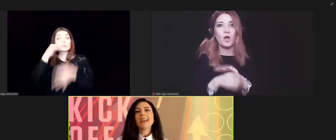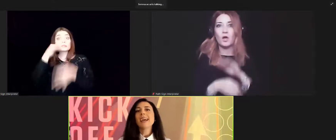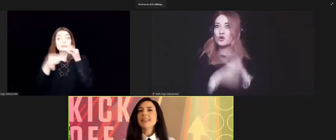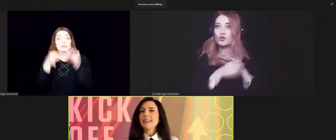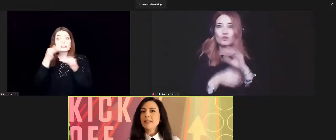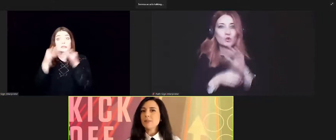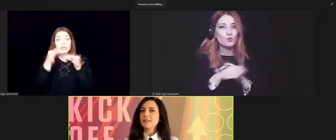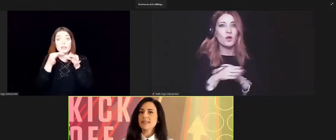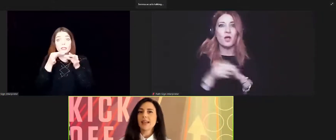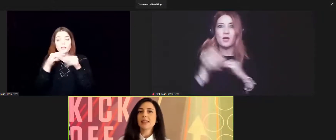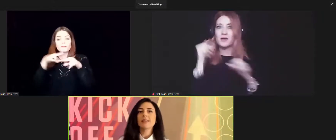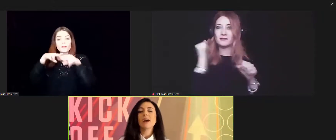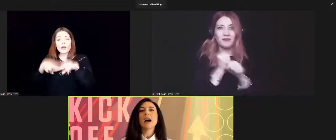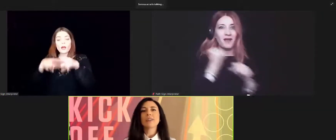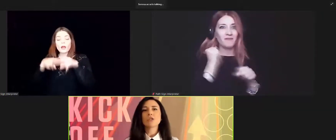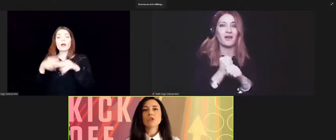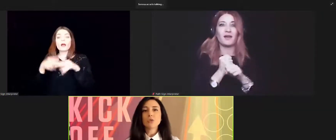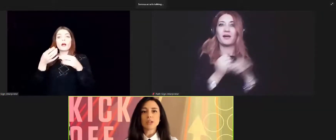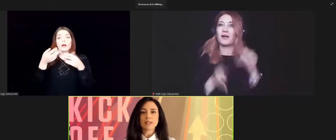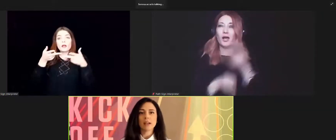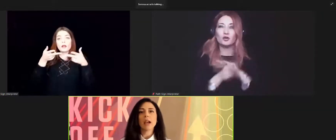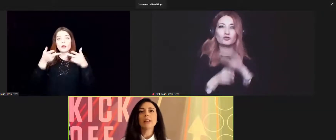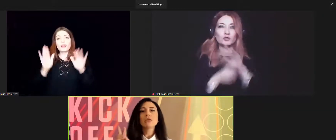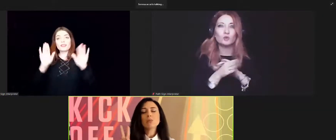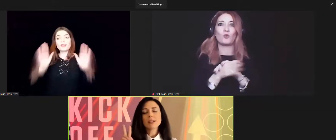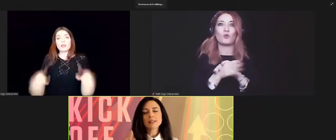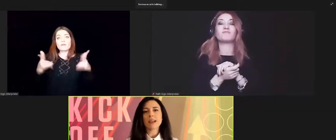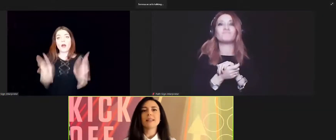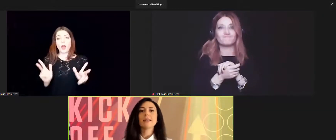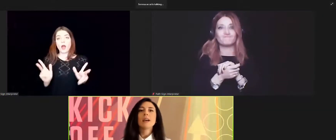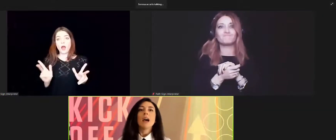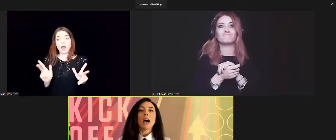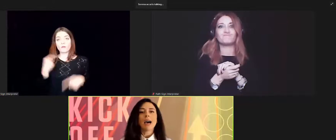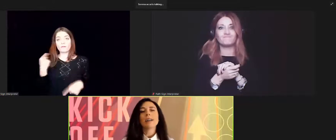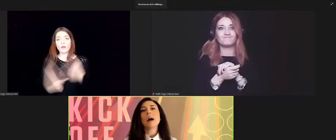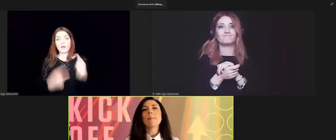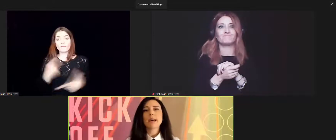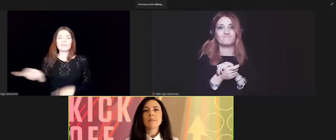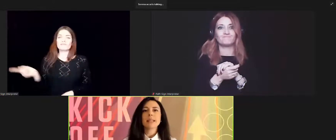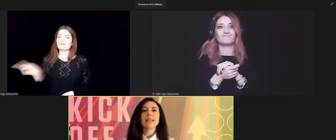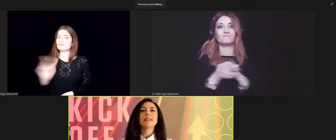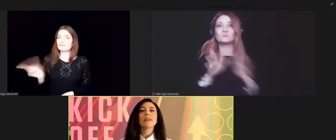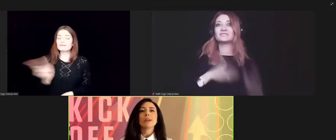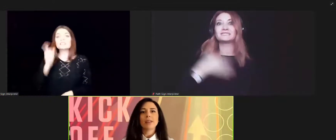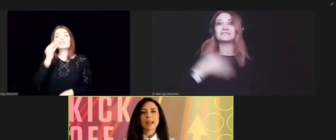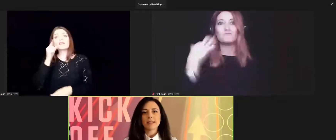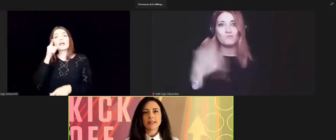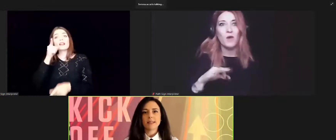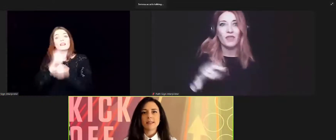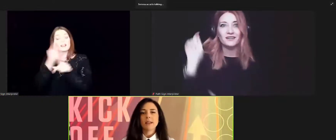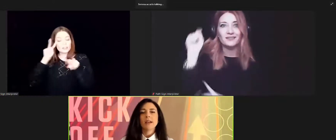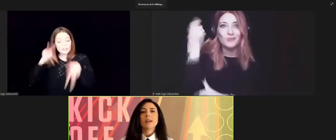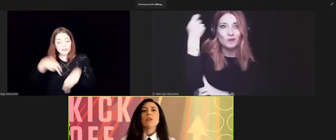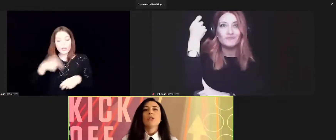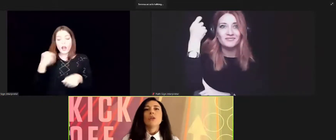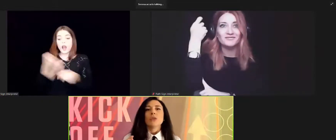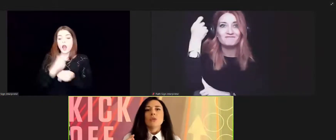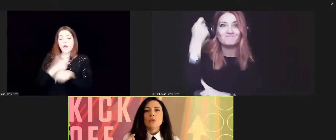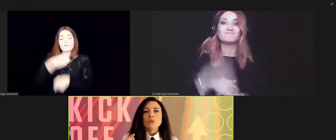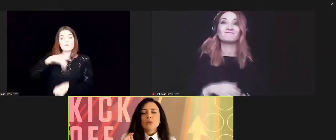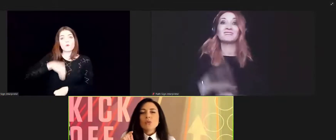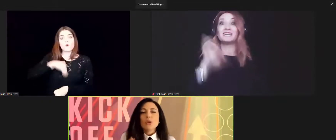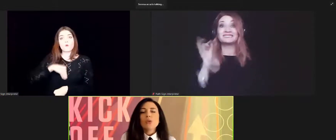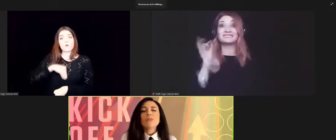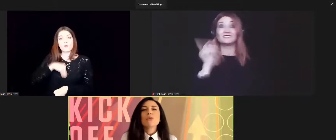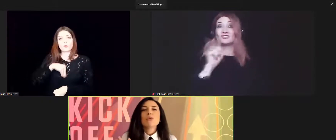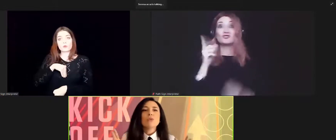say, 98% are a tourist and 2% are a permanent resident.